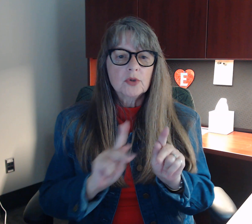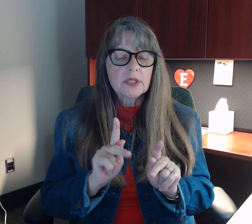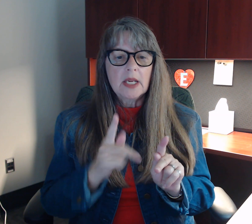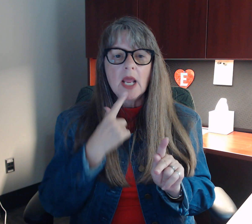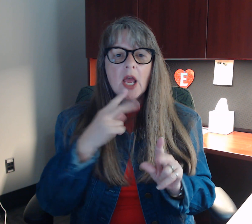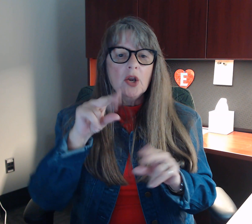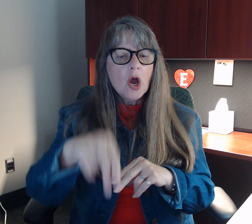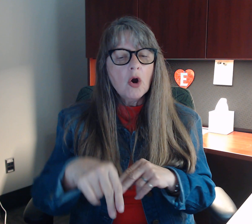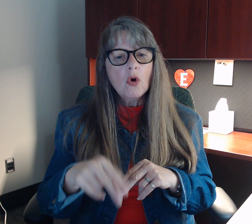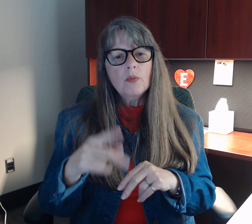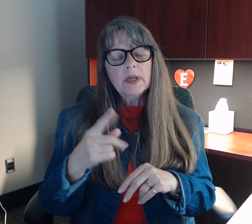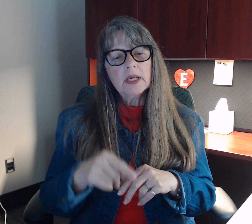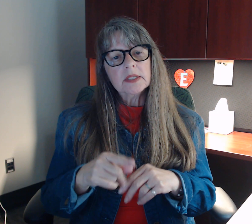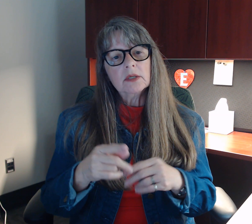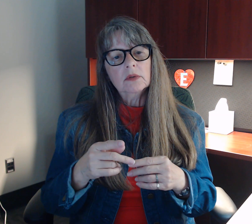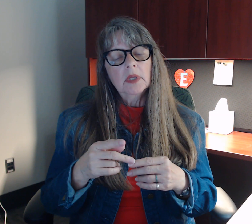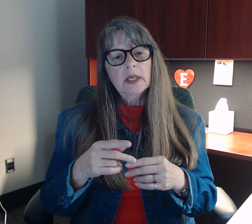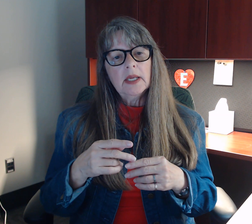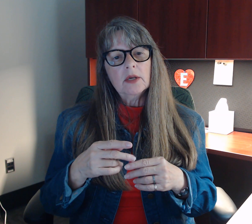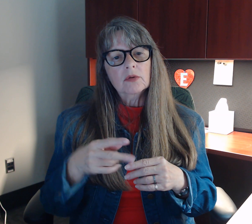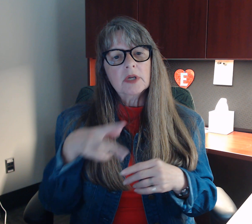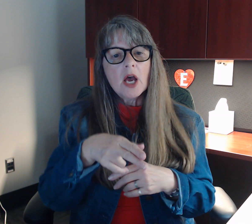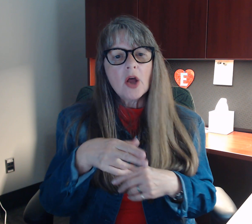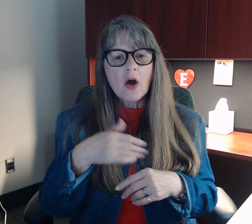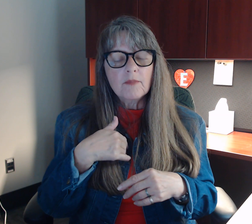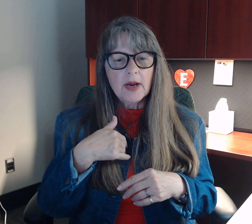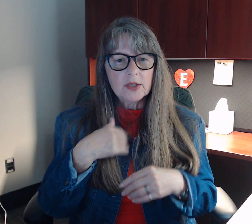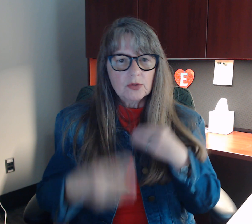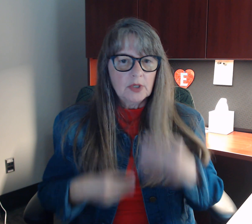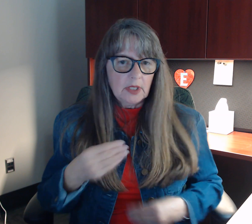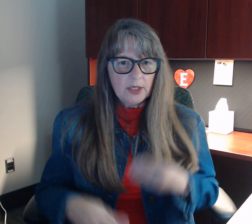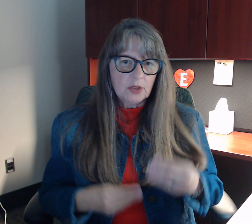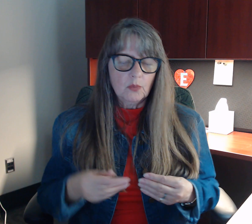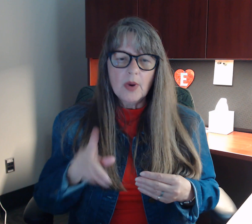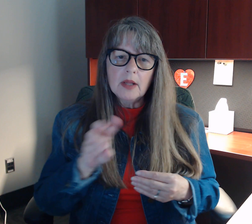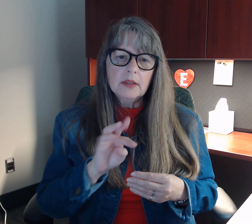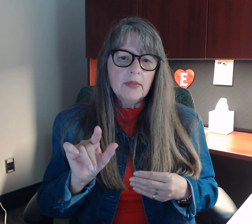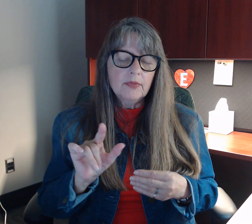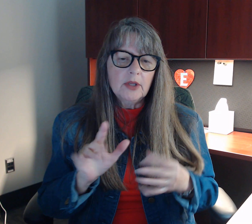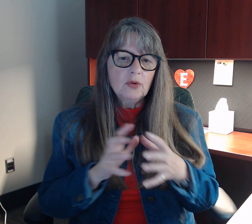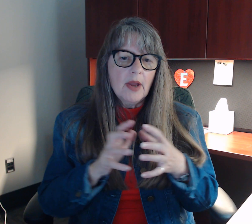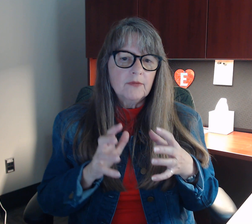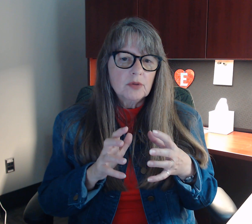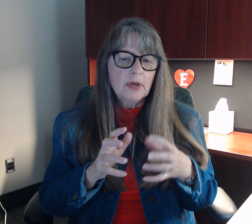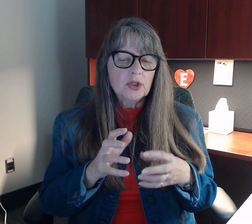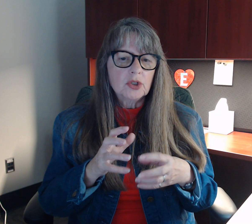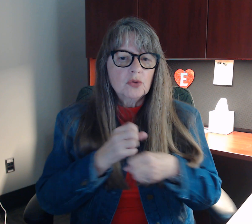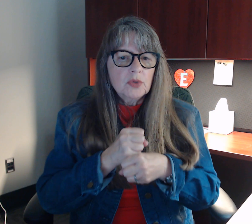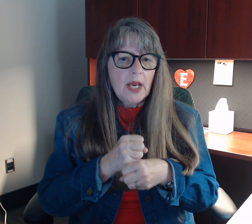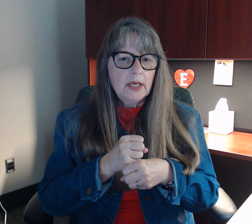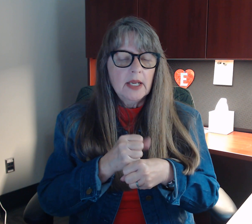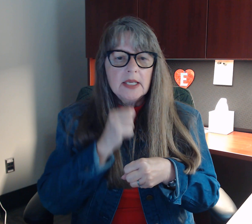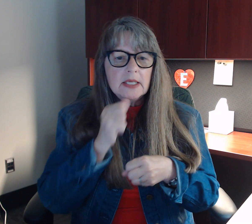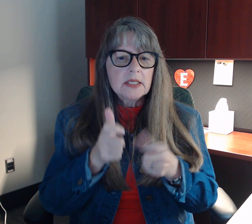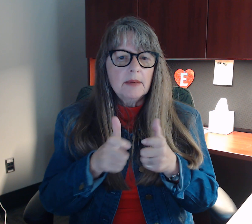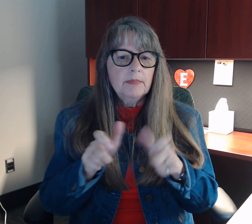saying no because it'll cut off my circulation. Well, then you have too much. It's too tight. It's not big